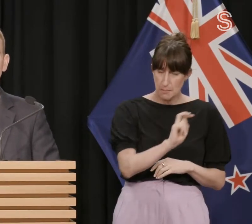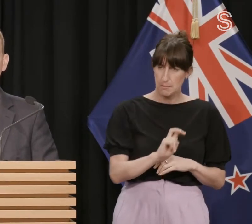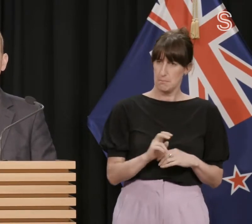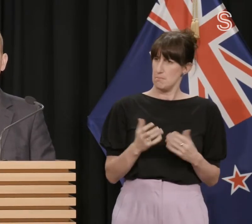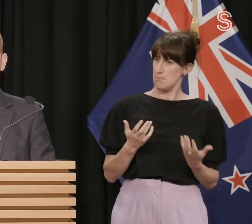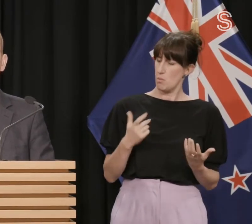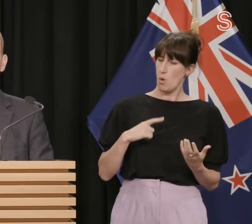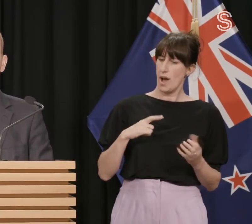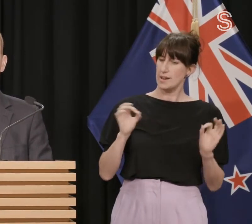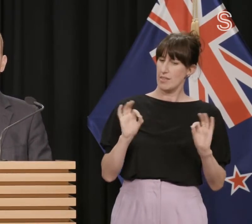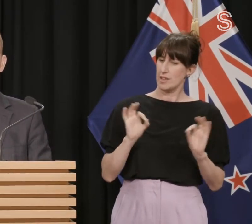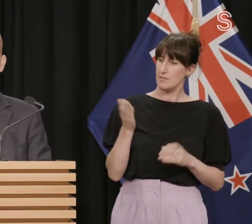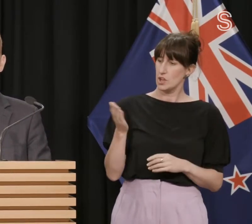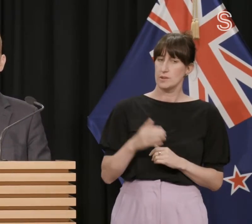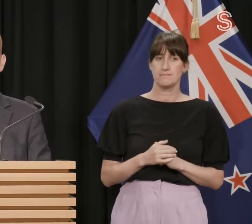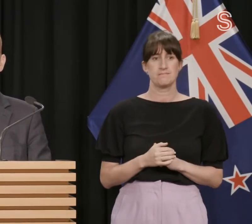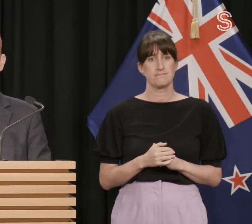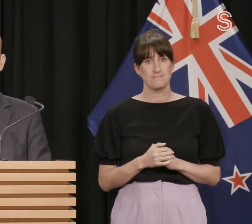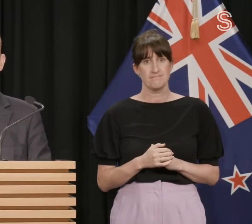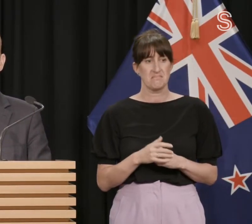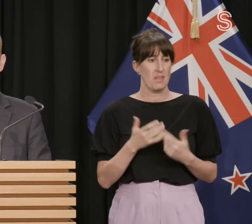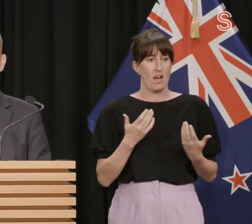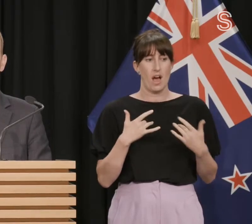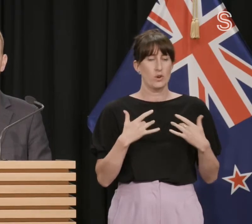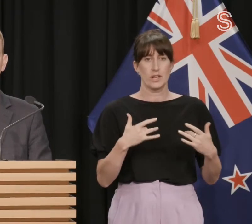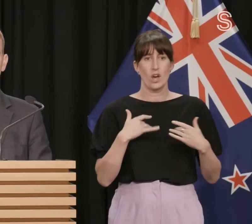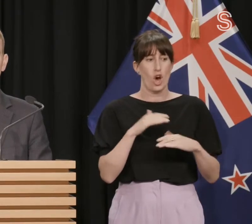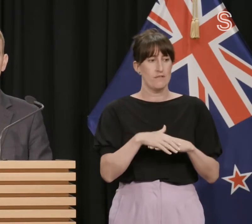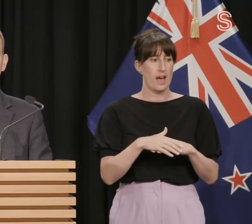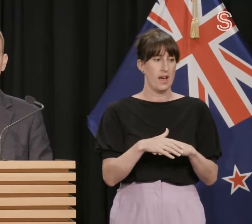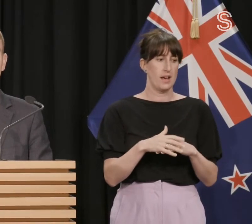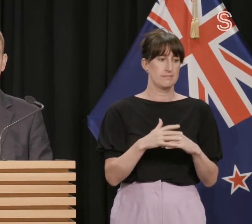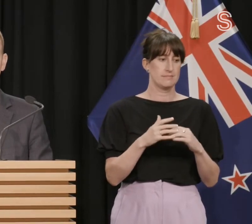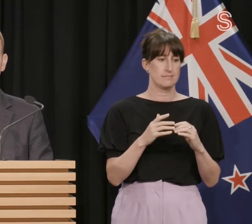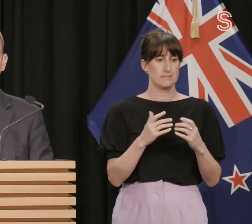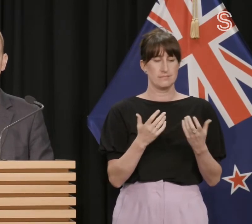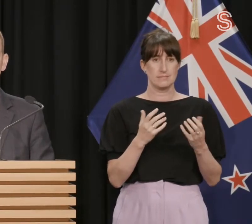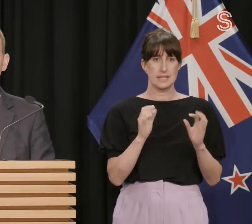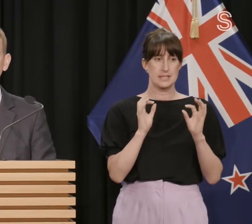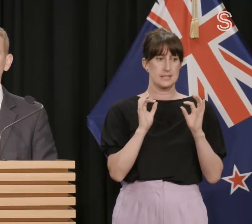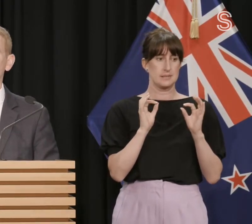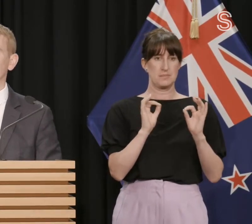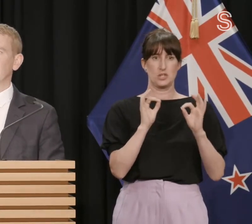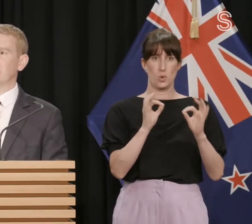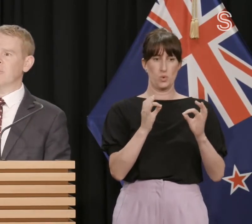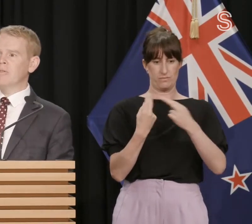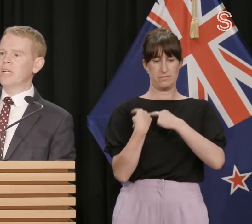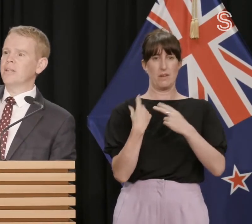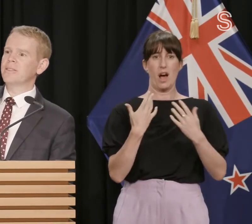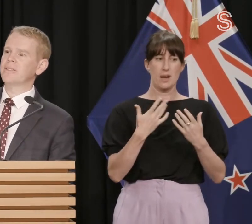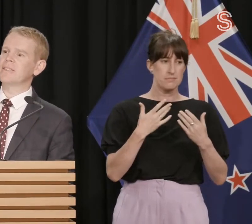gesture. My job as Prime Minister will be to lead the entirety of the government's programme, and that's what I intend to do.